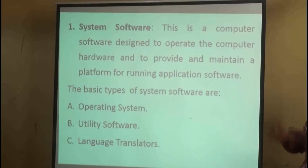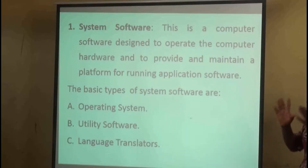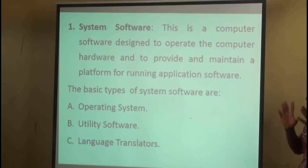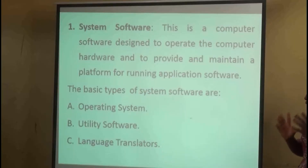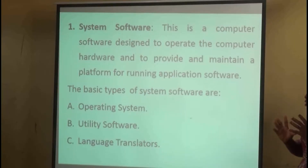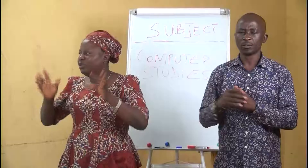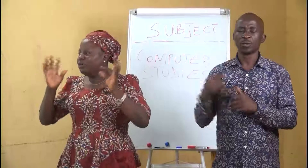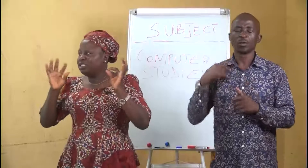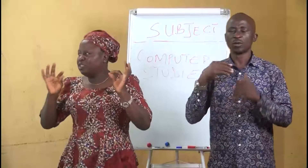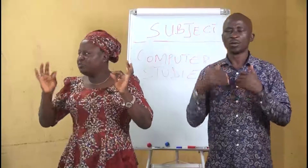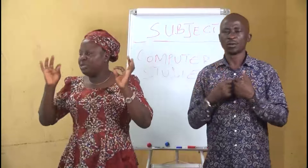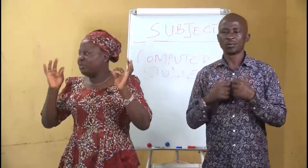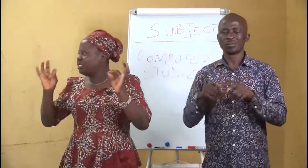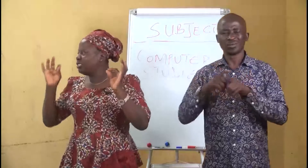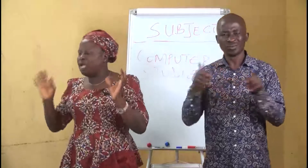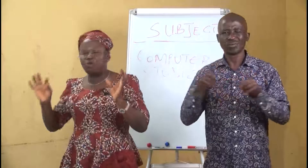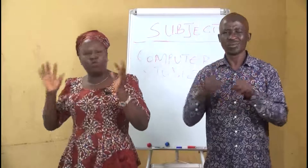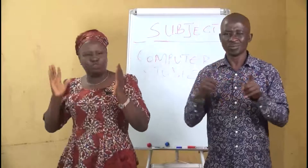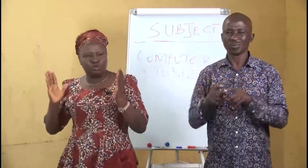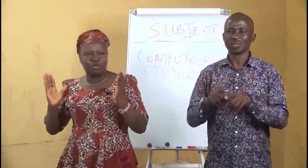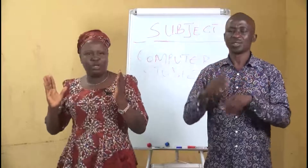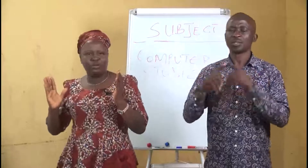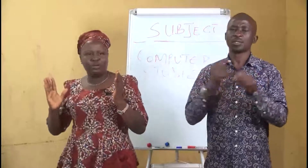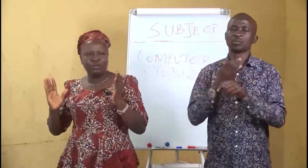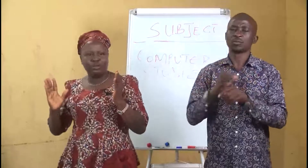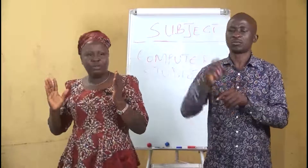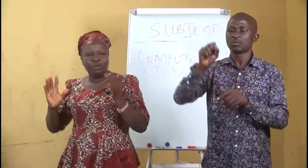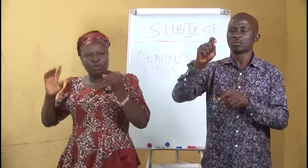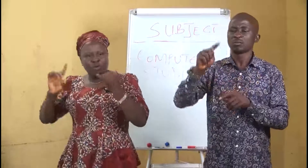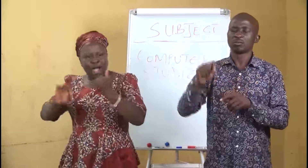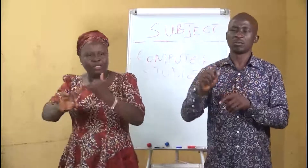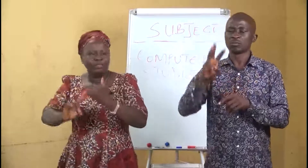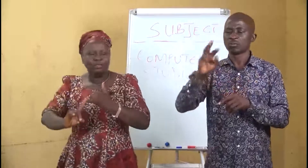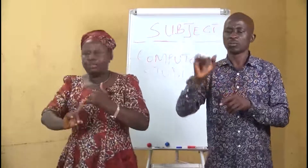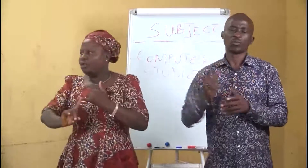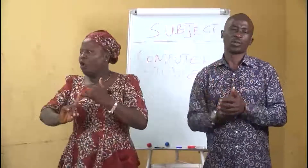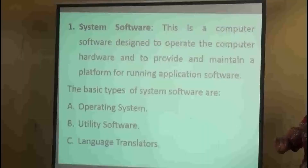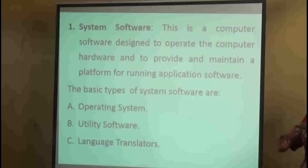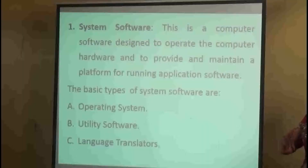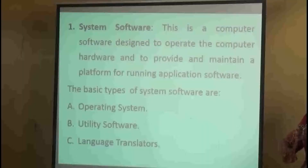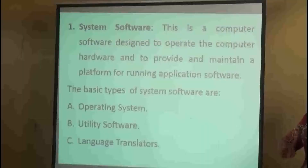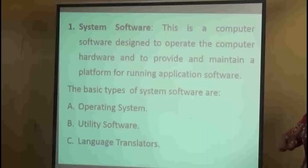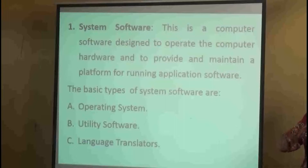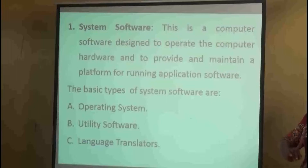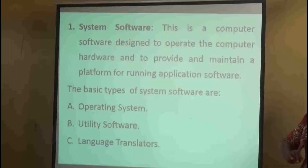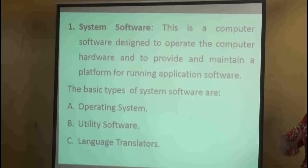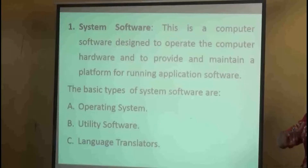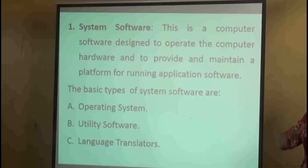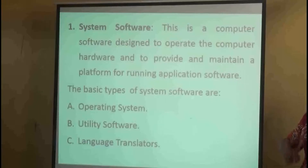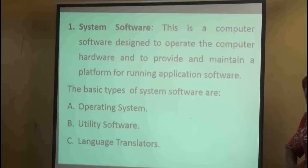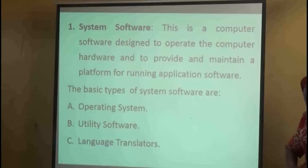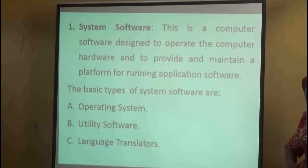learners, we have different basic types of software. One, operating